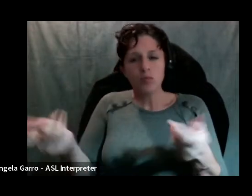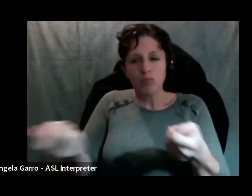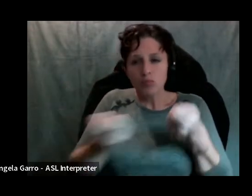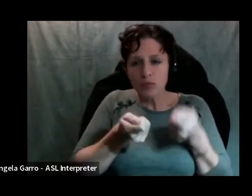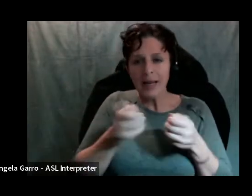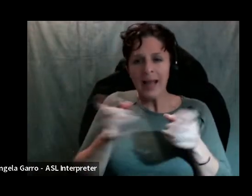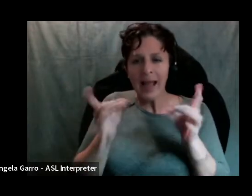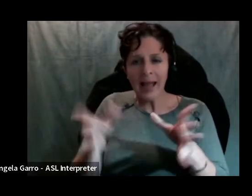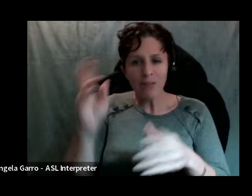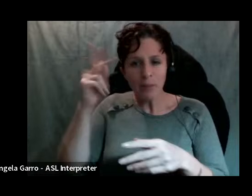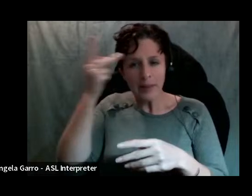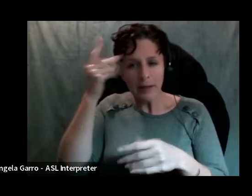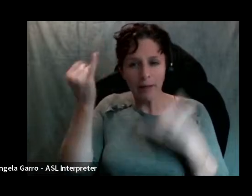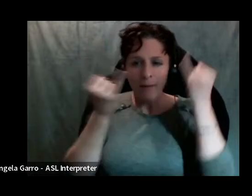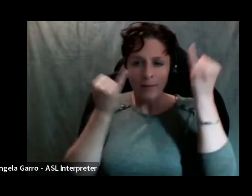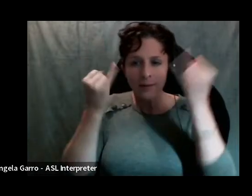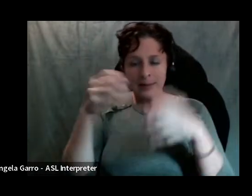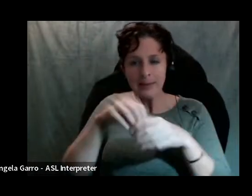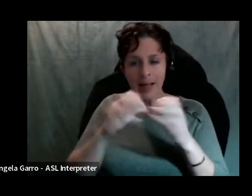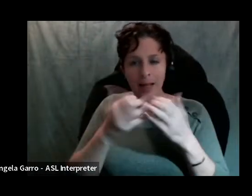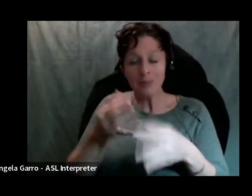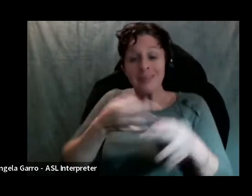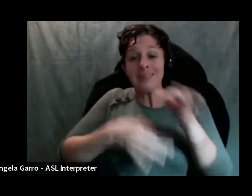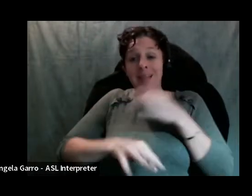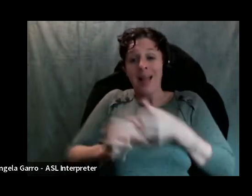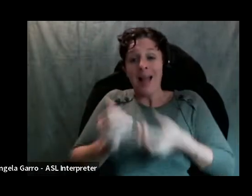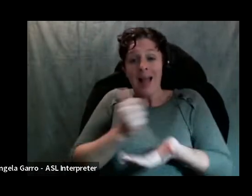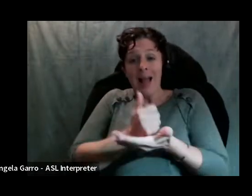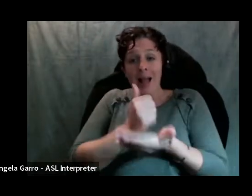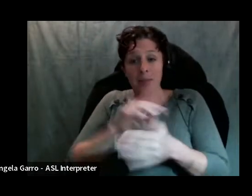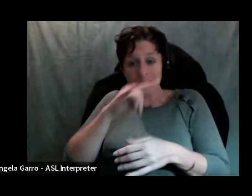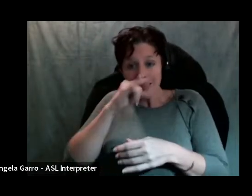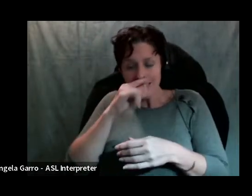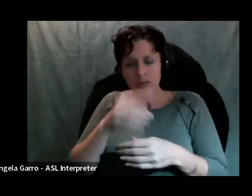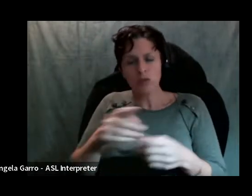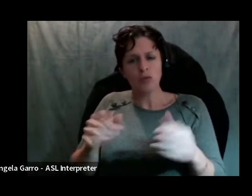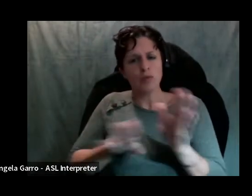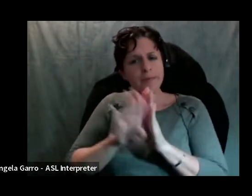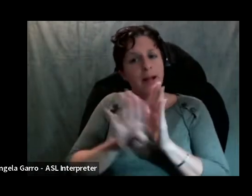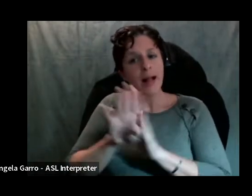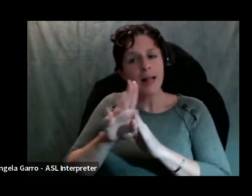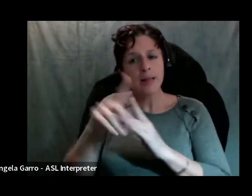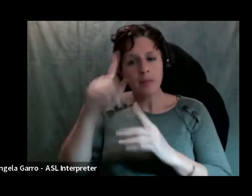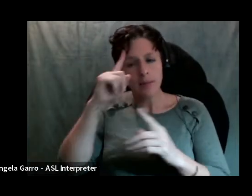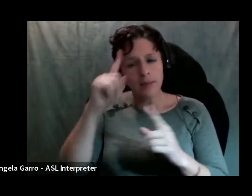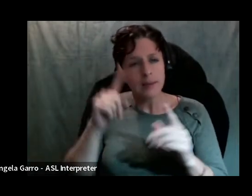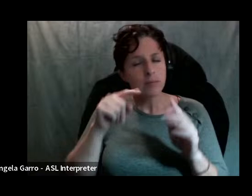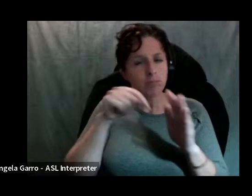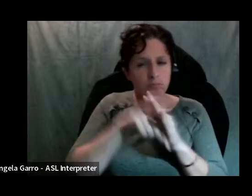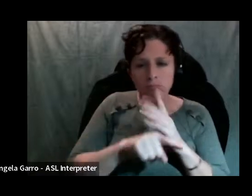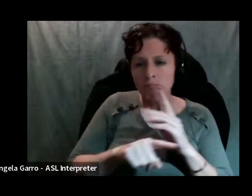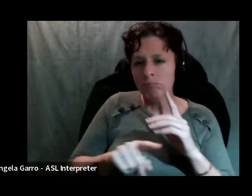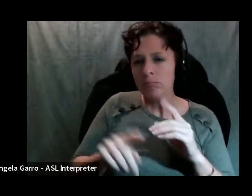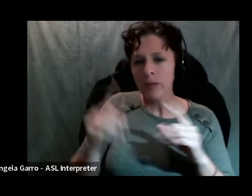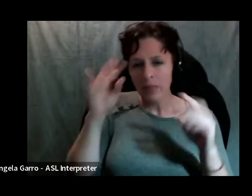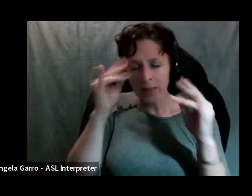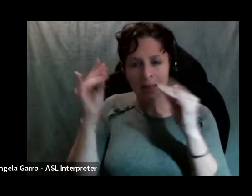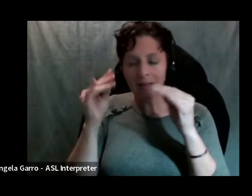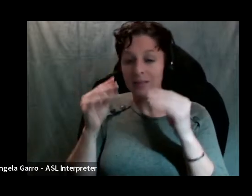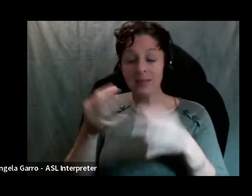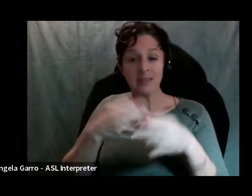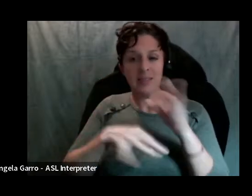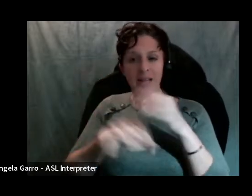classroom. And instead of helping our children to develop critical thinking skills, are brainwashing them to parrot political